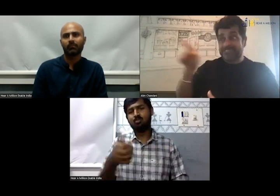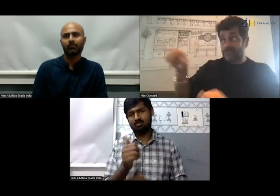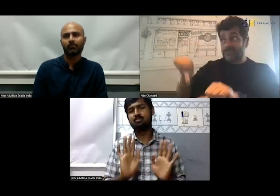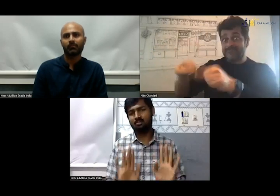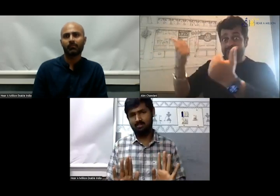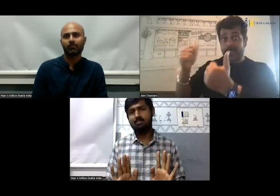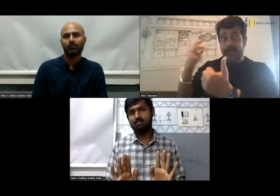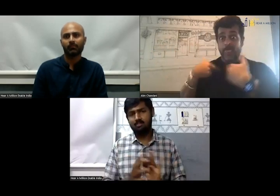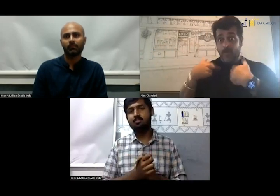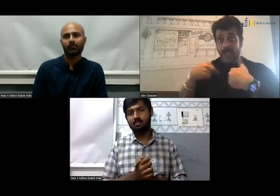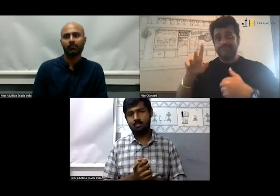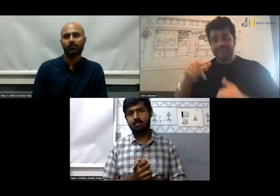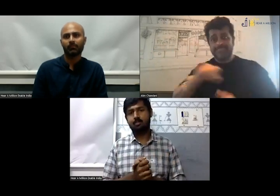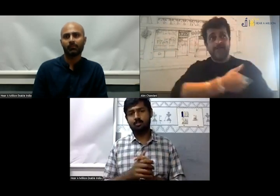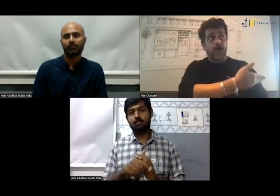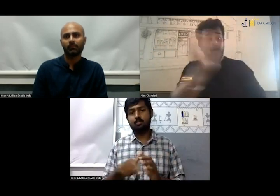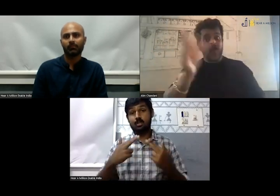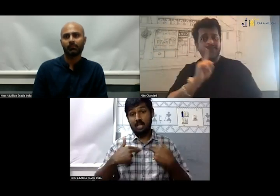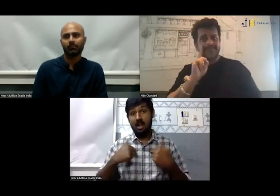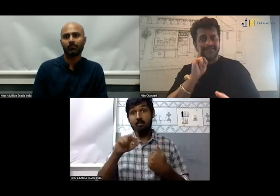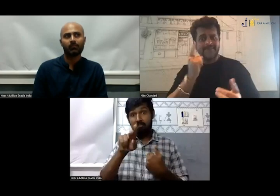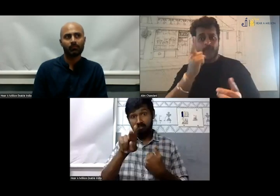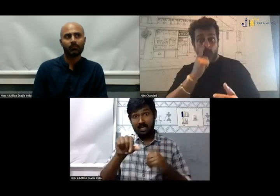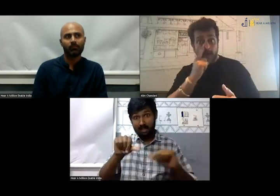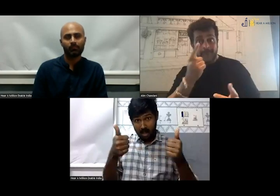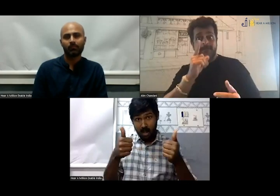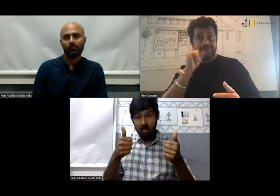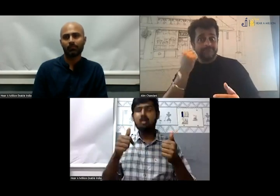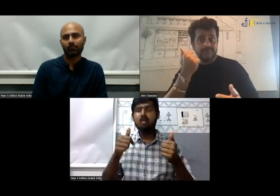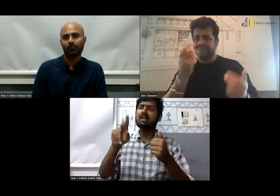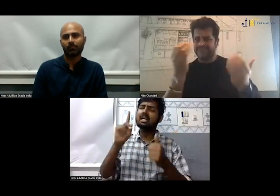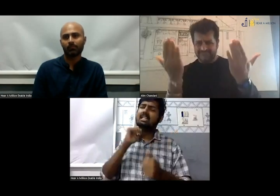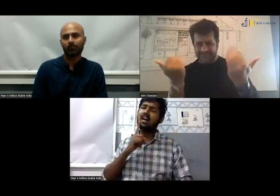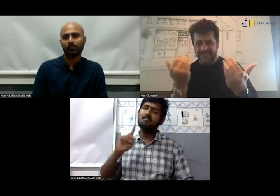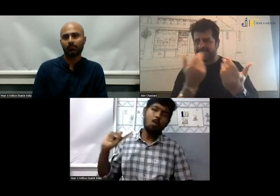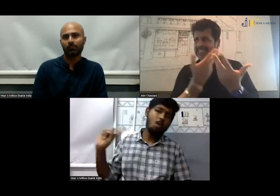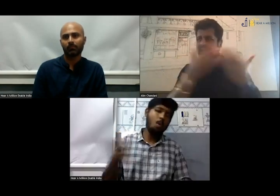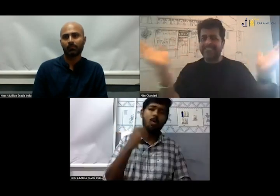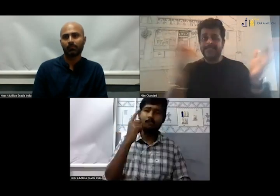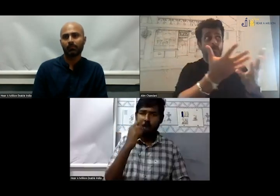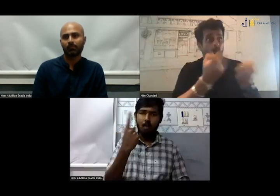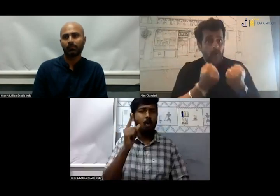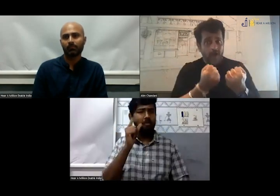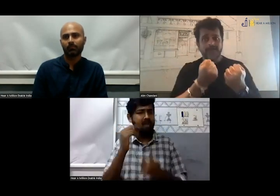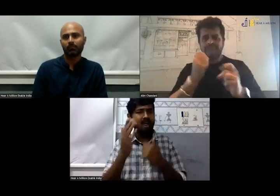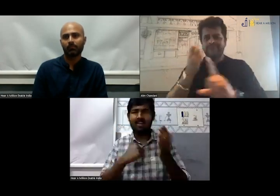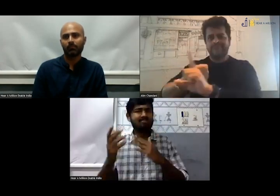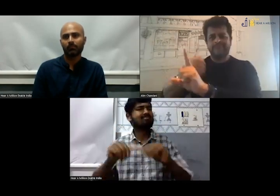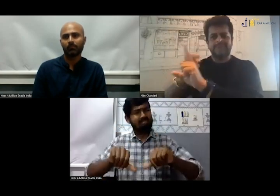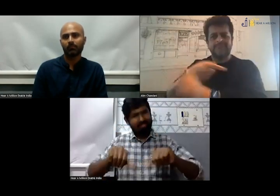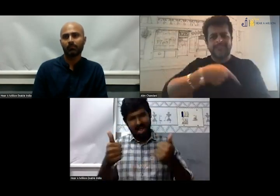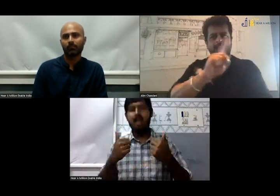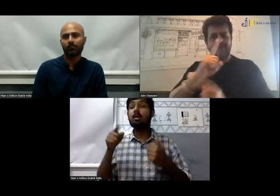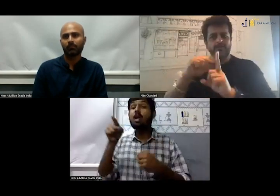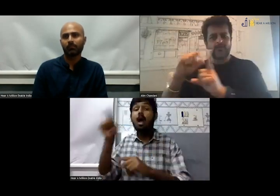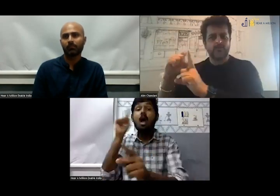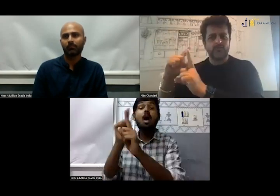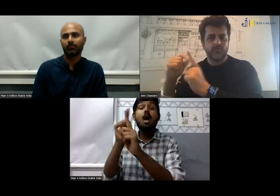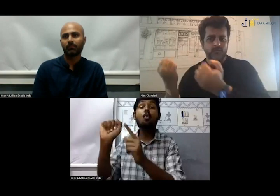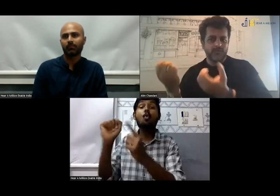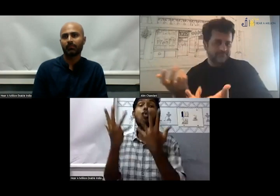could have done it other things as well. She could become a doctor and other things also. For all other deaf people, you